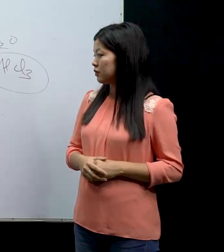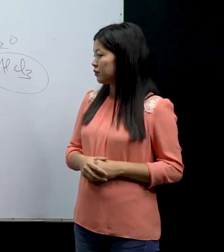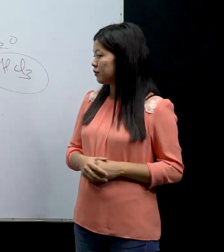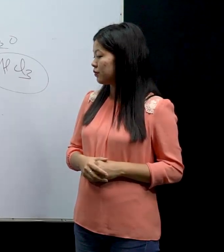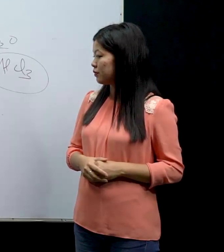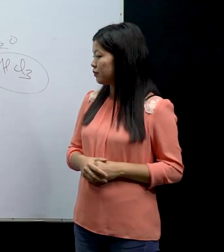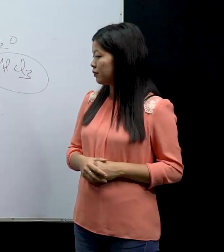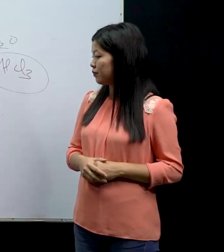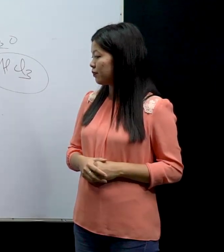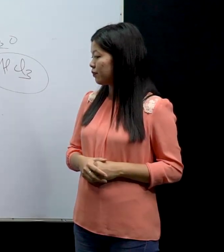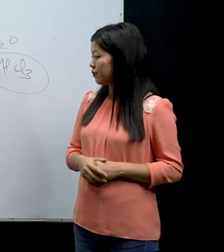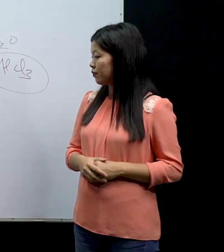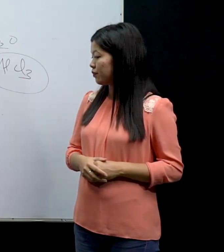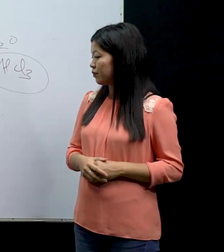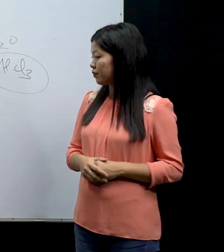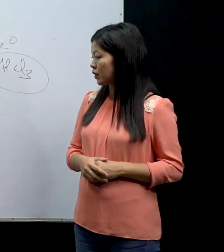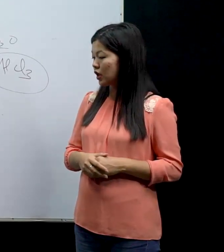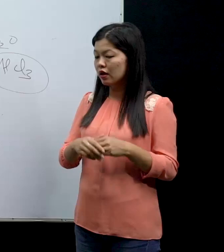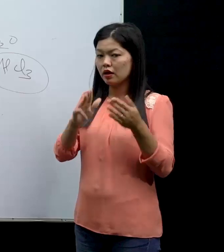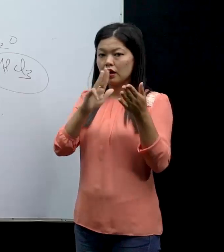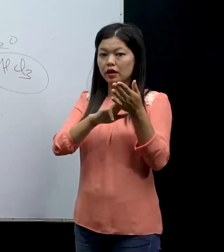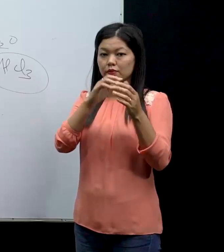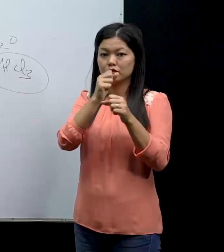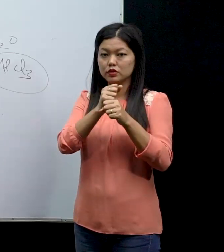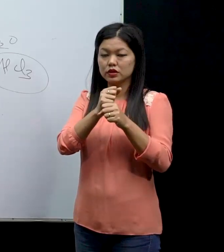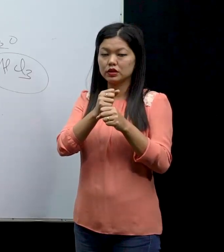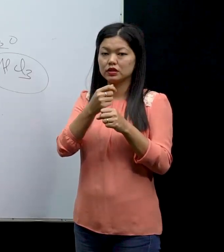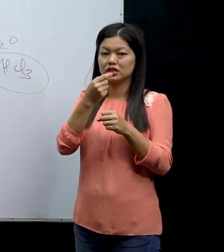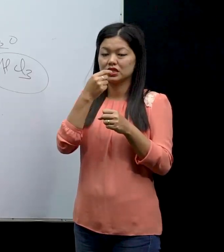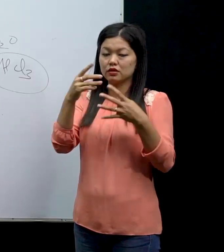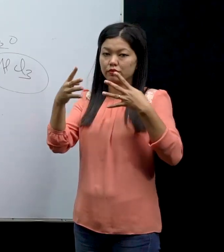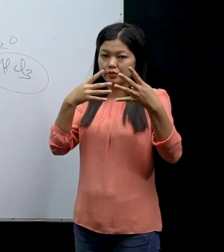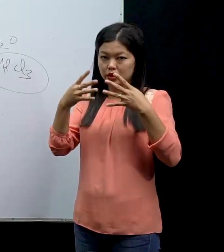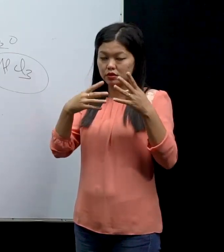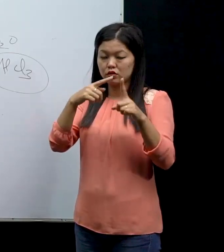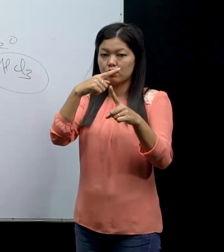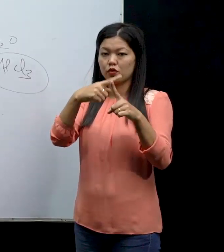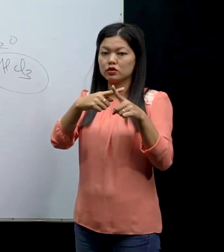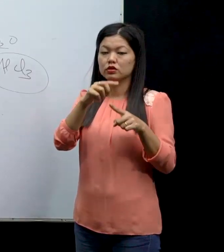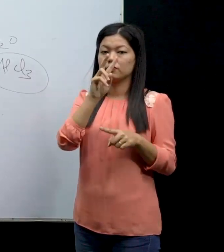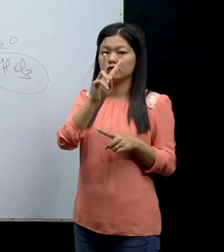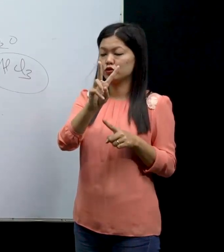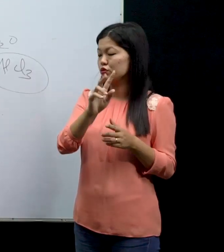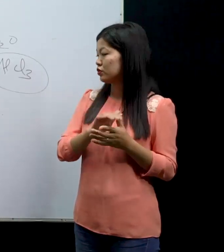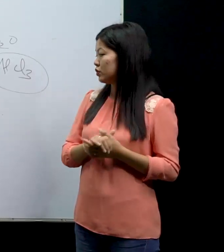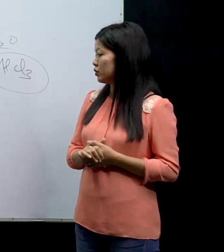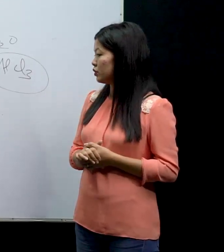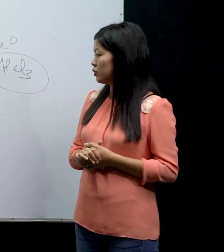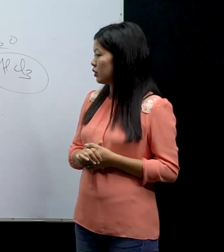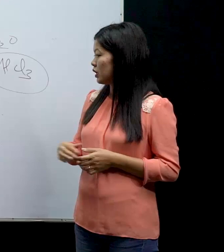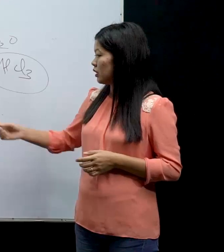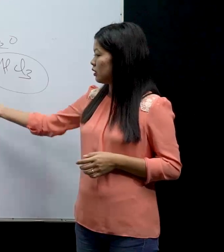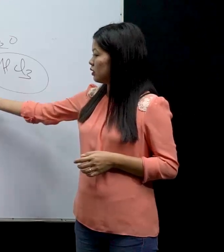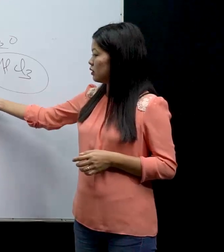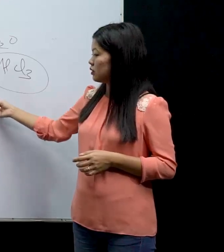And magnesium has 2 positive charge ions. Clear? And then this is hydroxide.